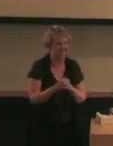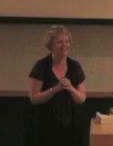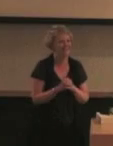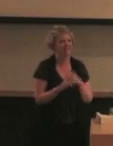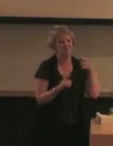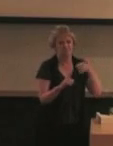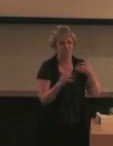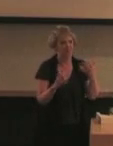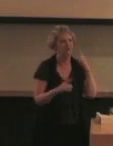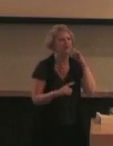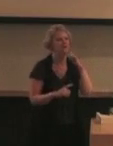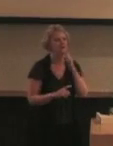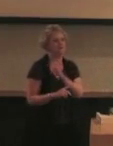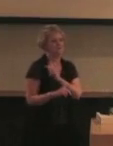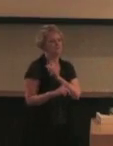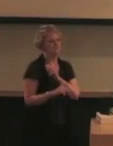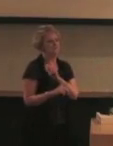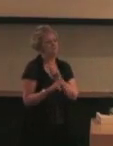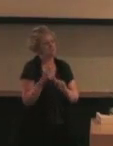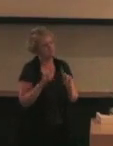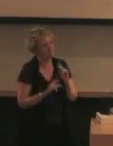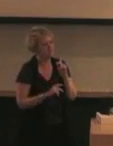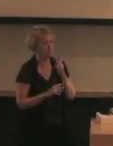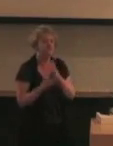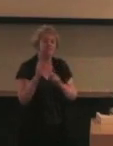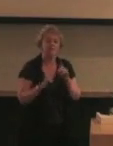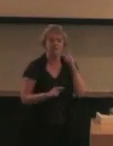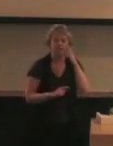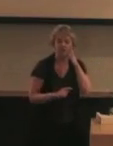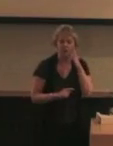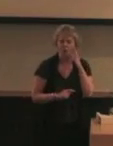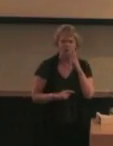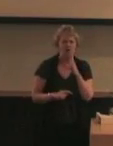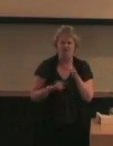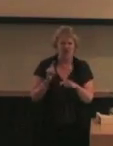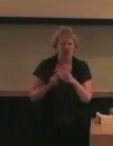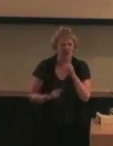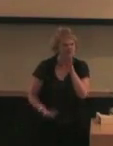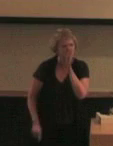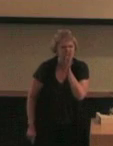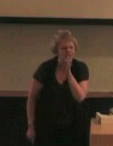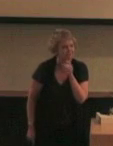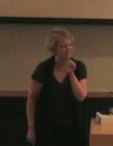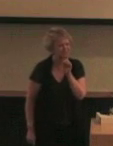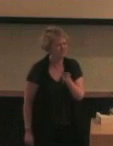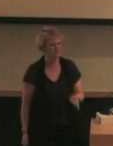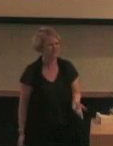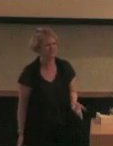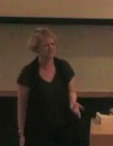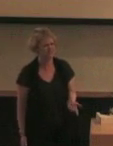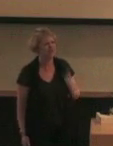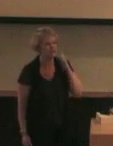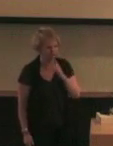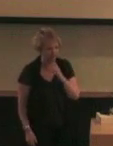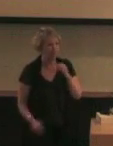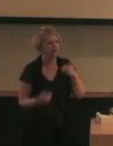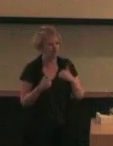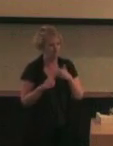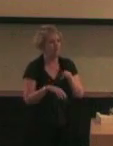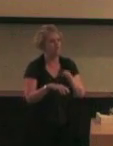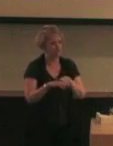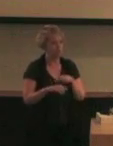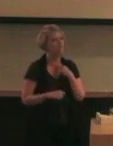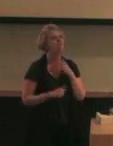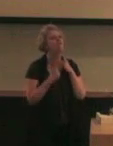Bottom line is deaf people, some people think that deaf people cannot speak. Well, that is not true. Deaf people do have normal